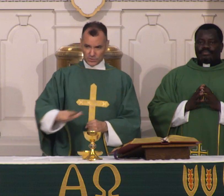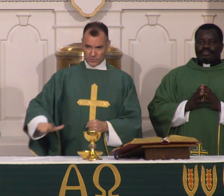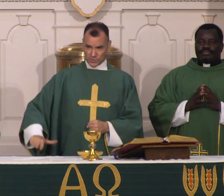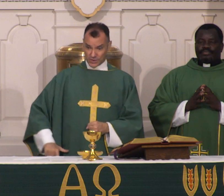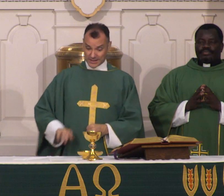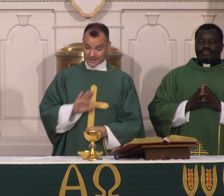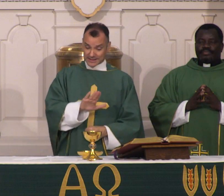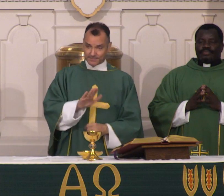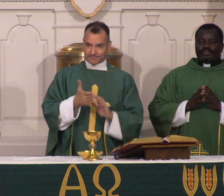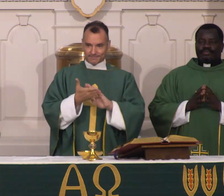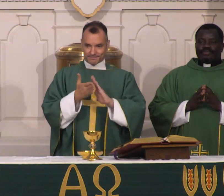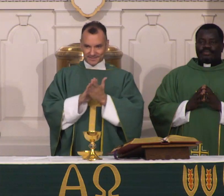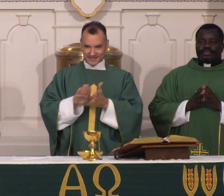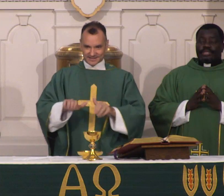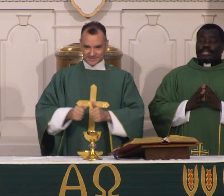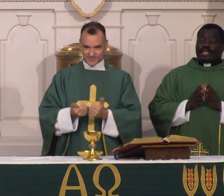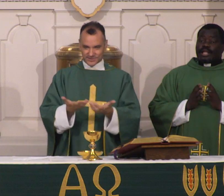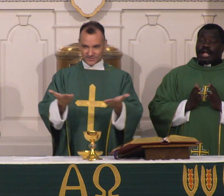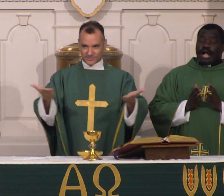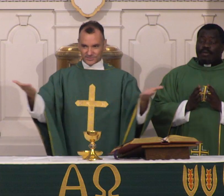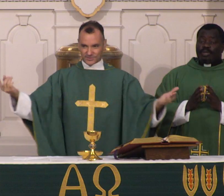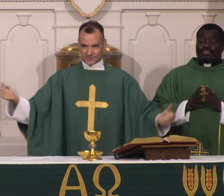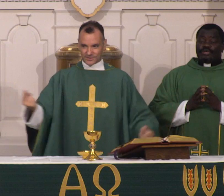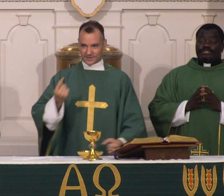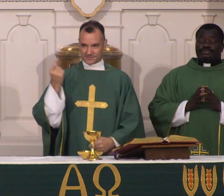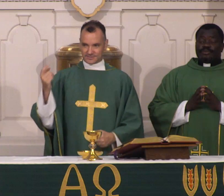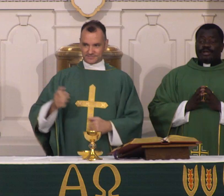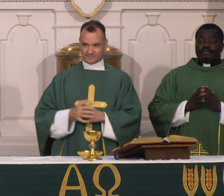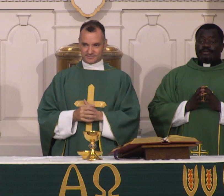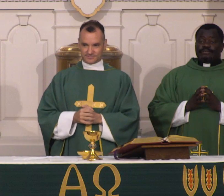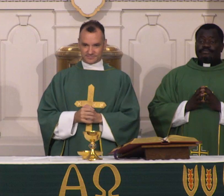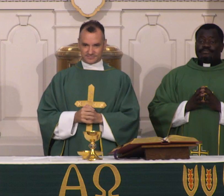The peace of the Lord be with you always.